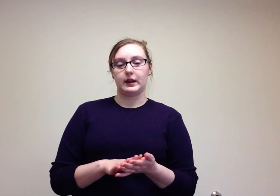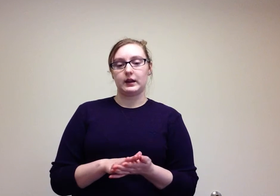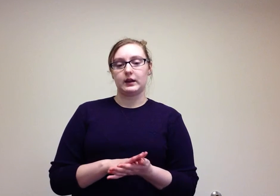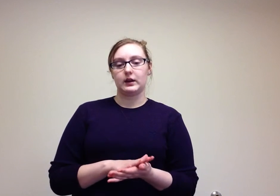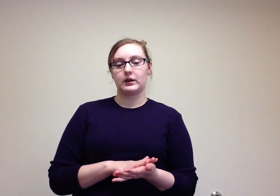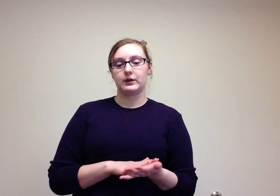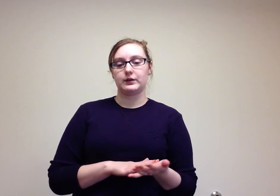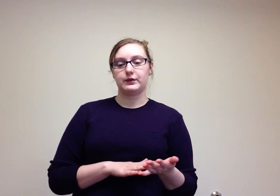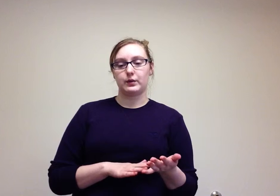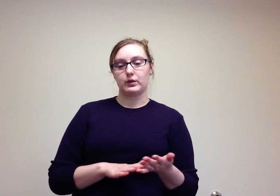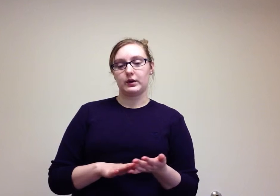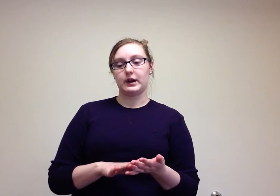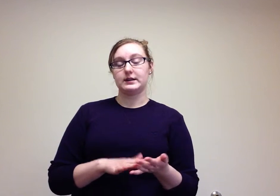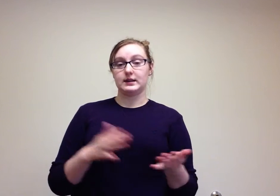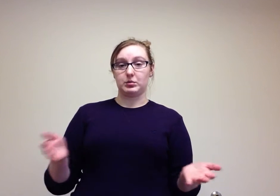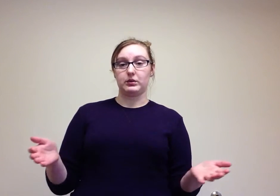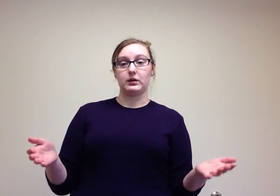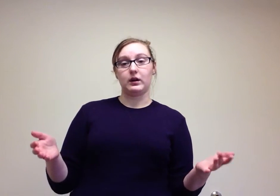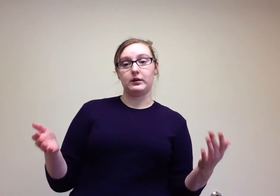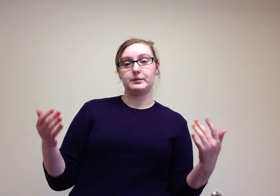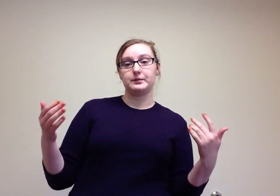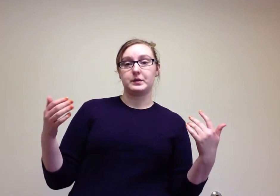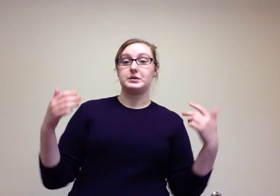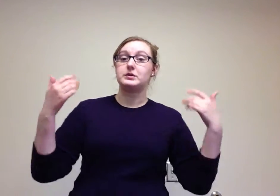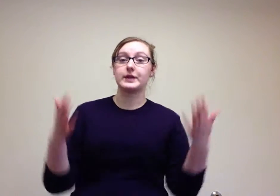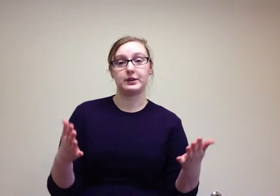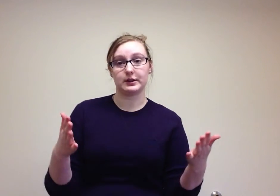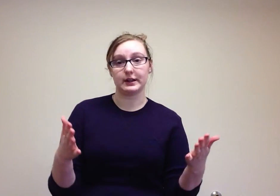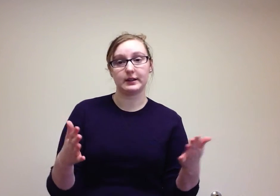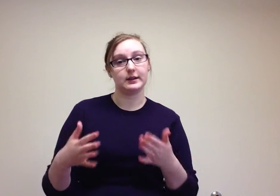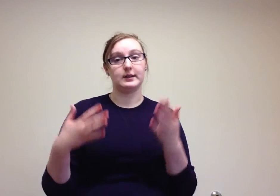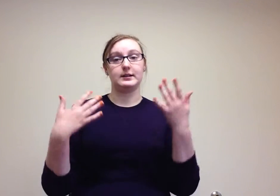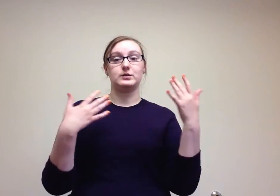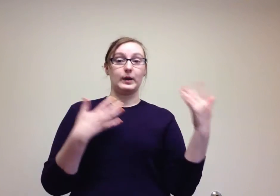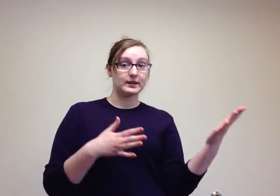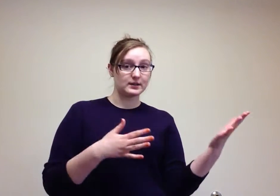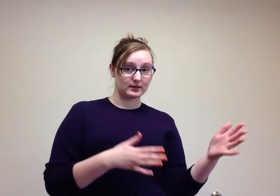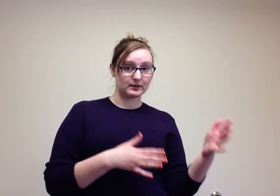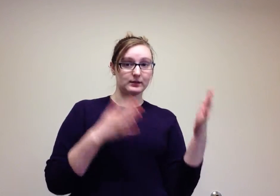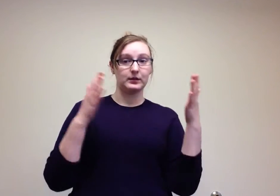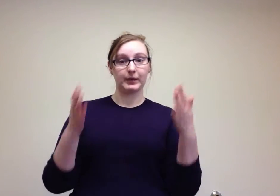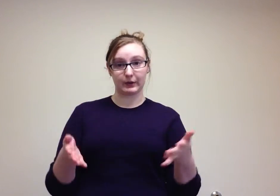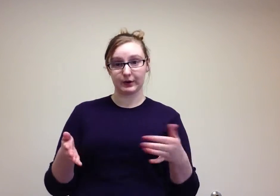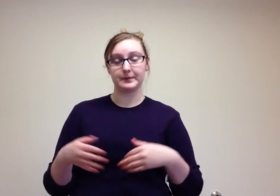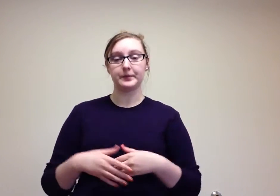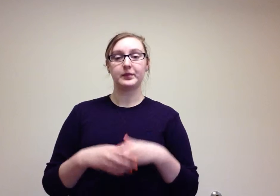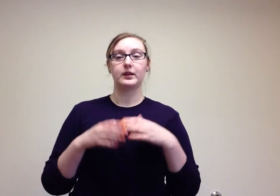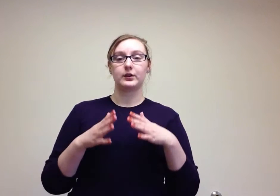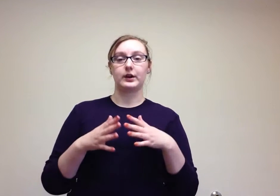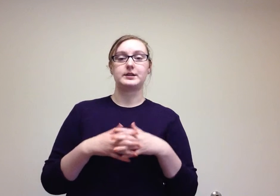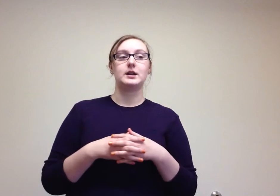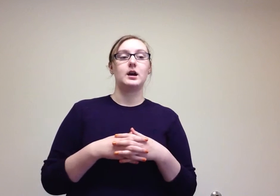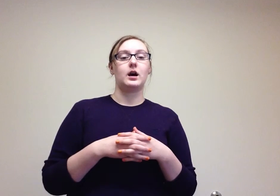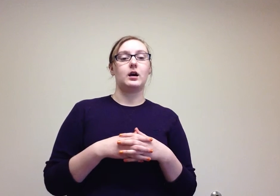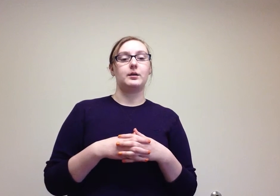Like, for example, what does cocaine look like? It is white powder, correct?